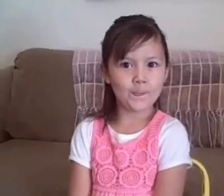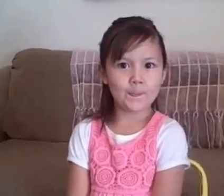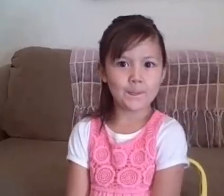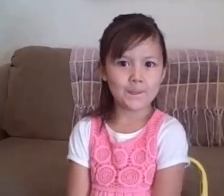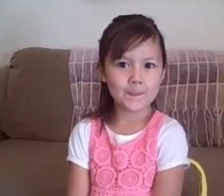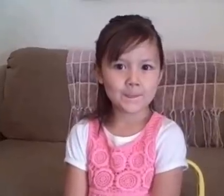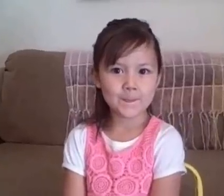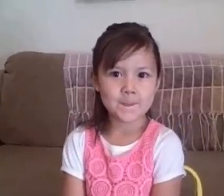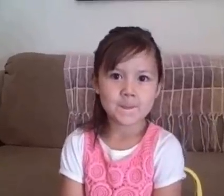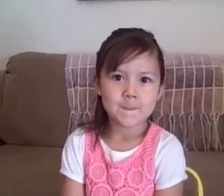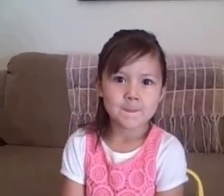Okay, tell us what we're doing today.